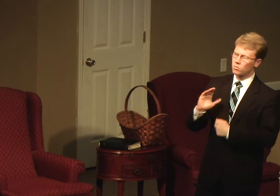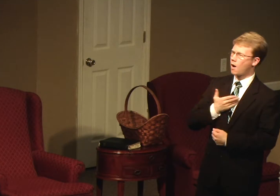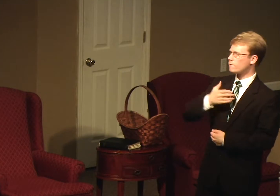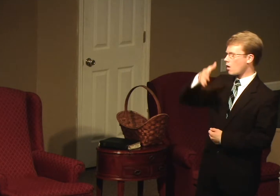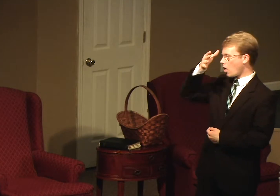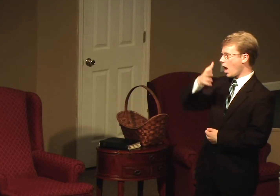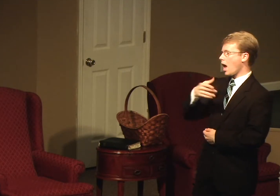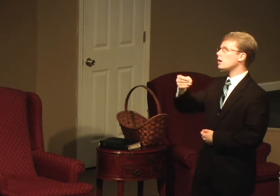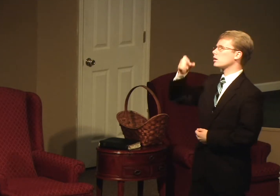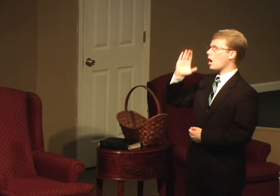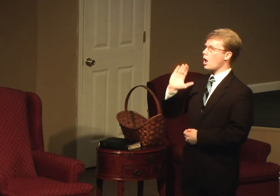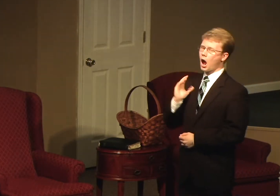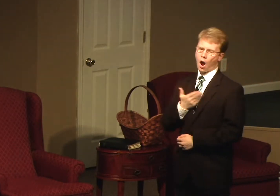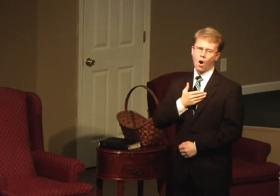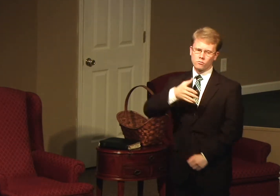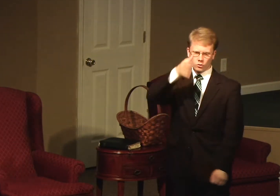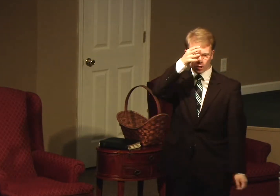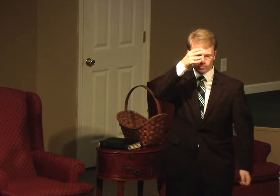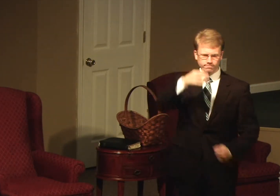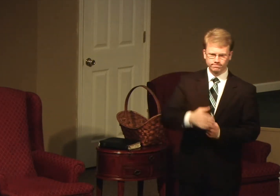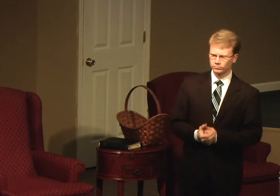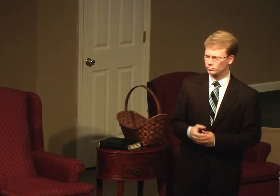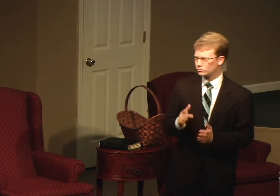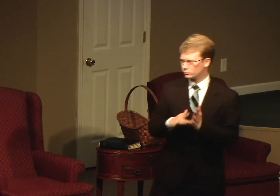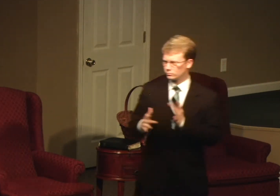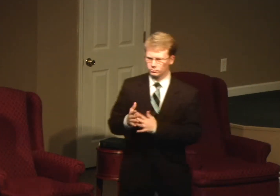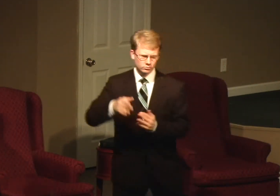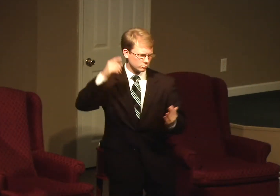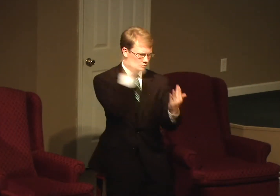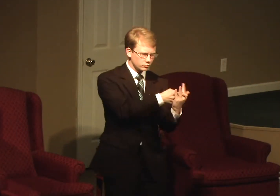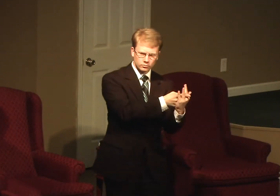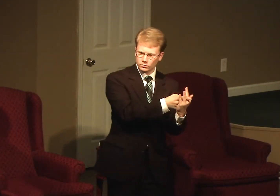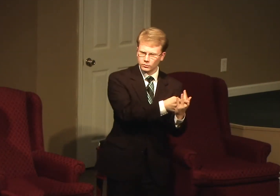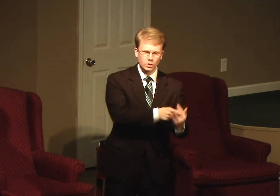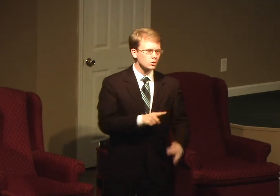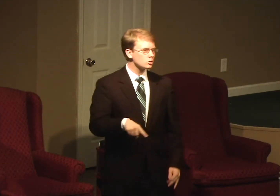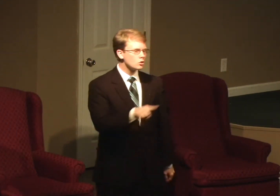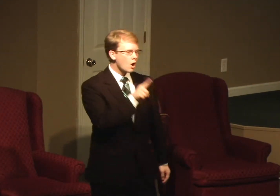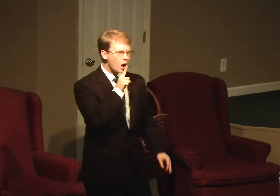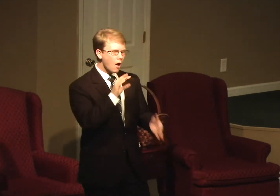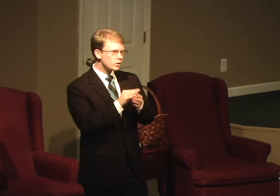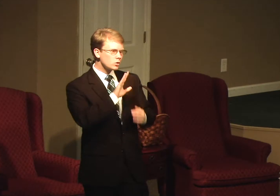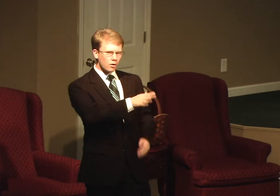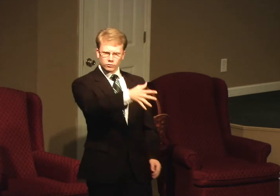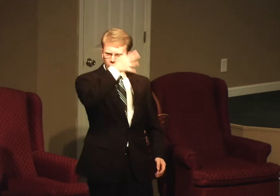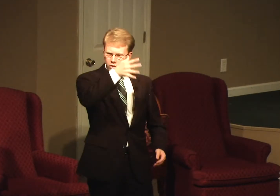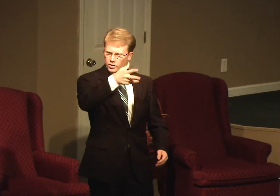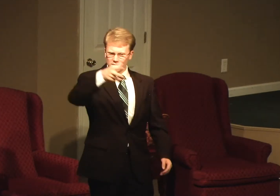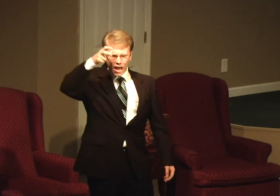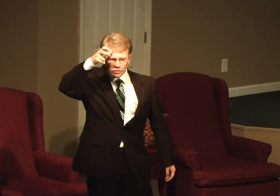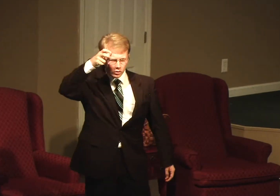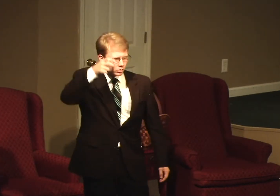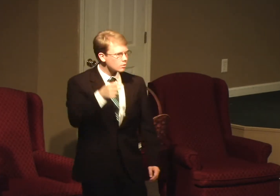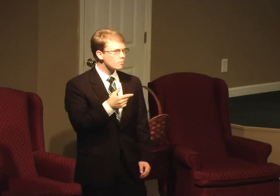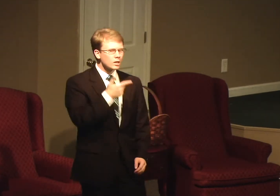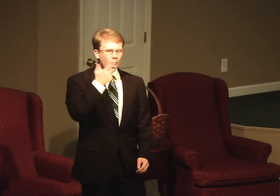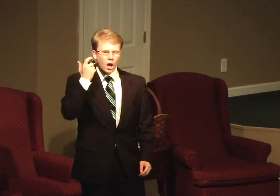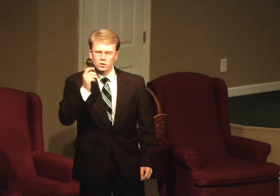Father. Abraham, Isaac, Jacob, that's our Father. And Jesus rebukes them and says, He says, you are of your father,